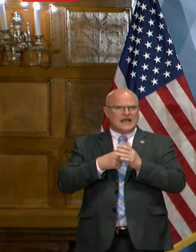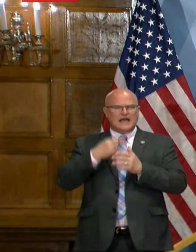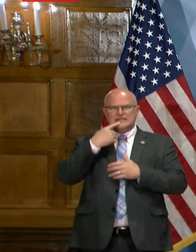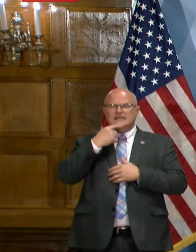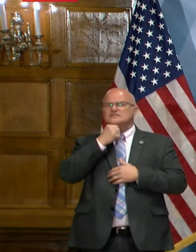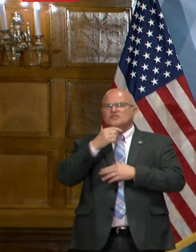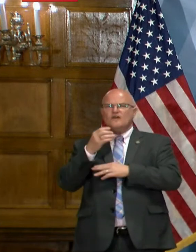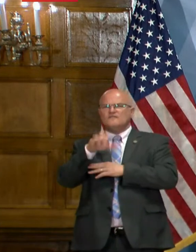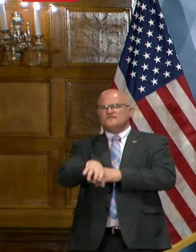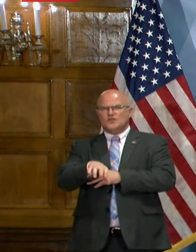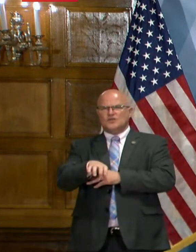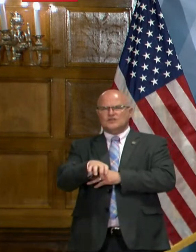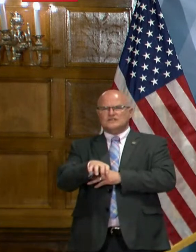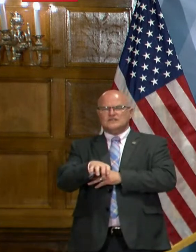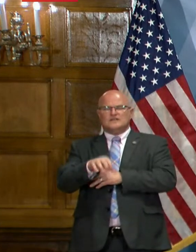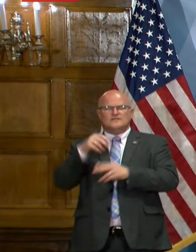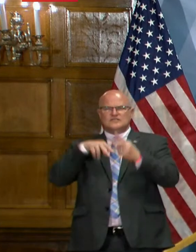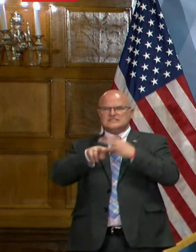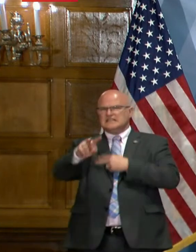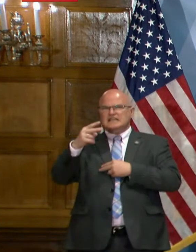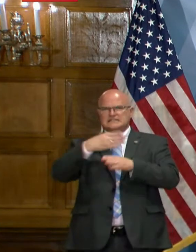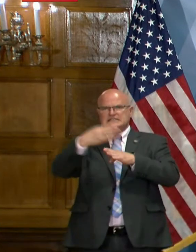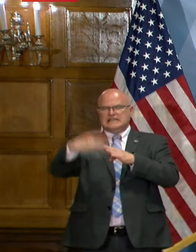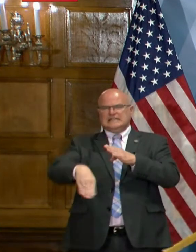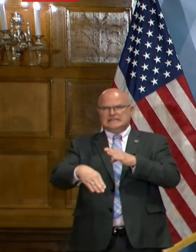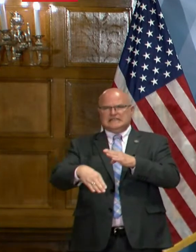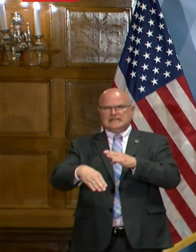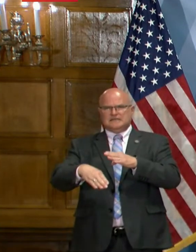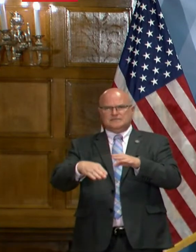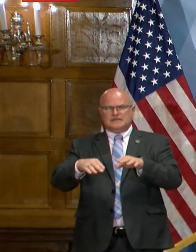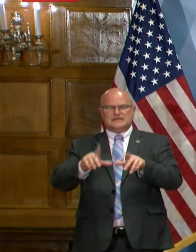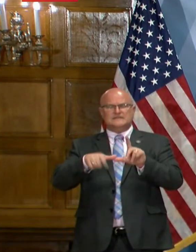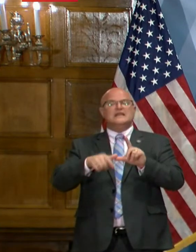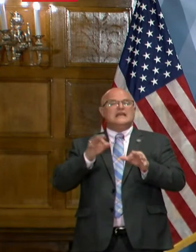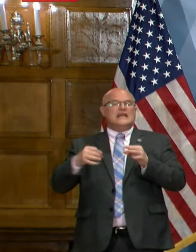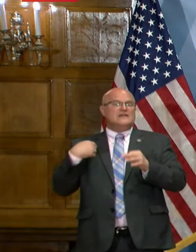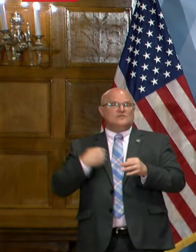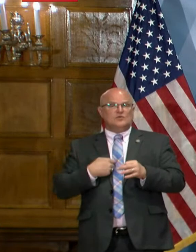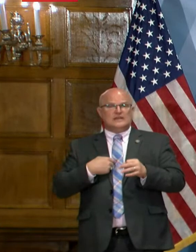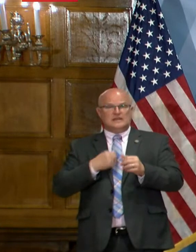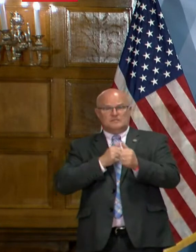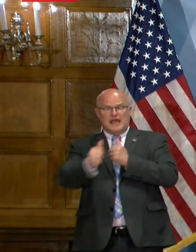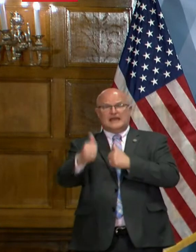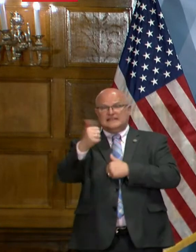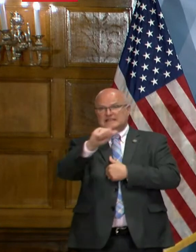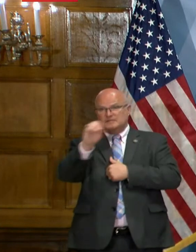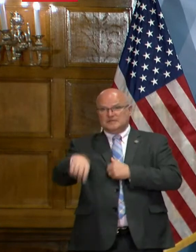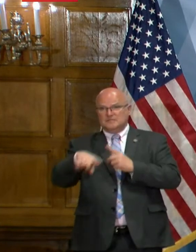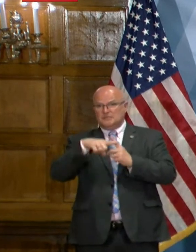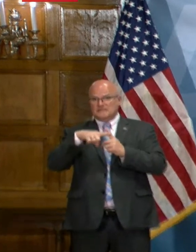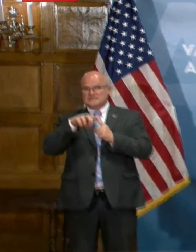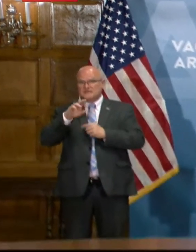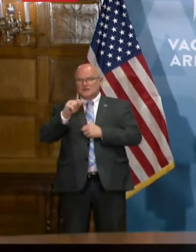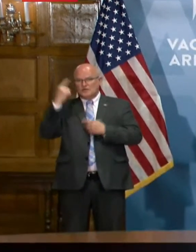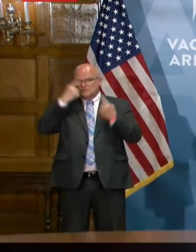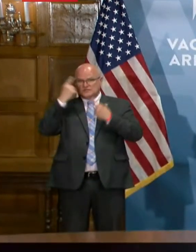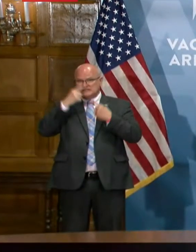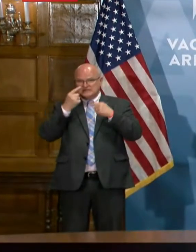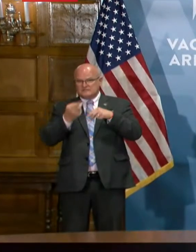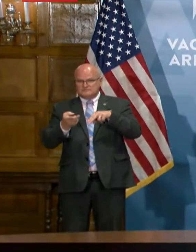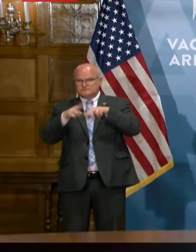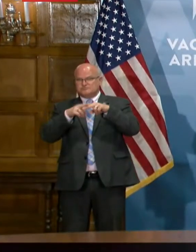don't foresee us ending that or ending it being lifted. If we surpass the 10% positivity rate, would you